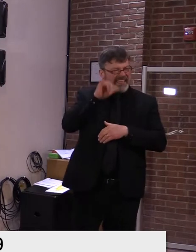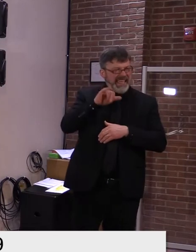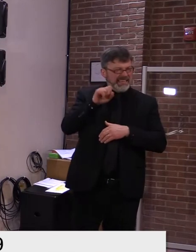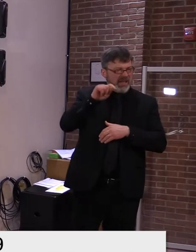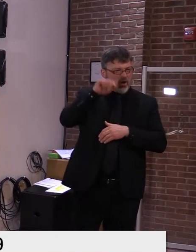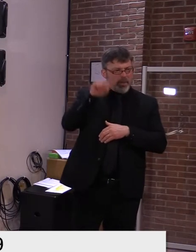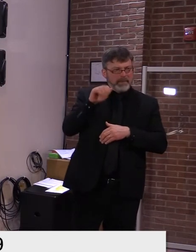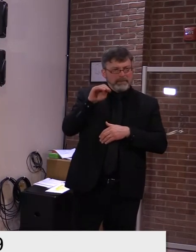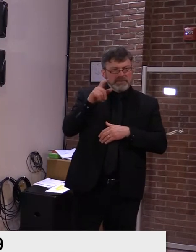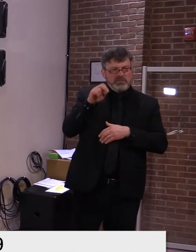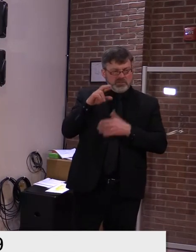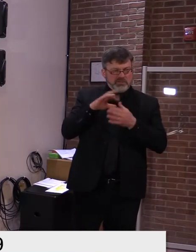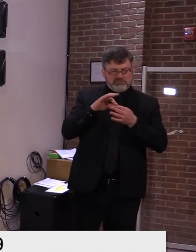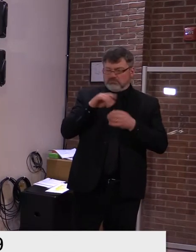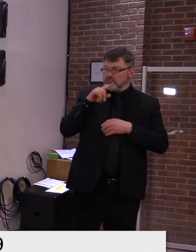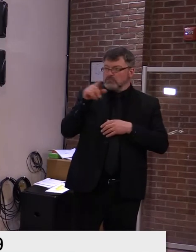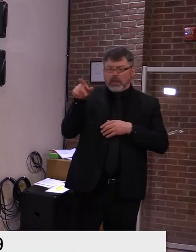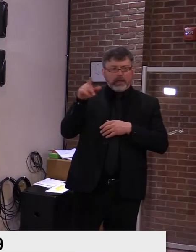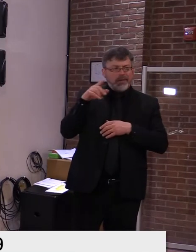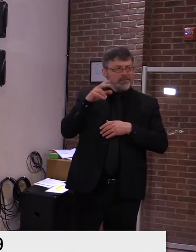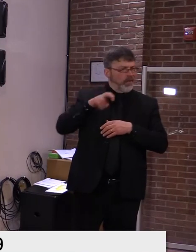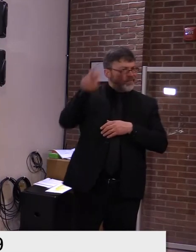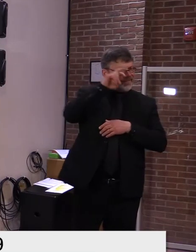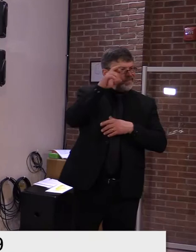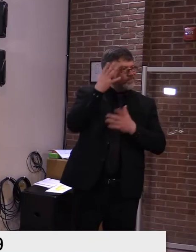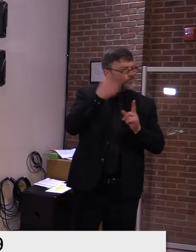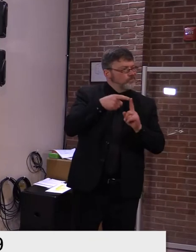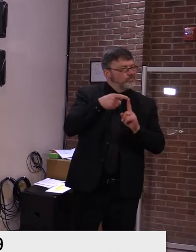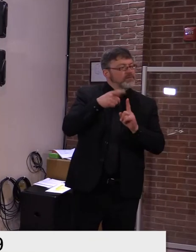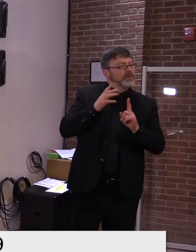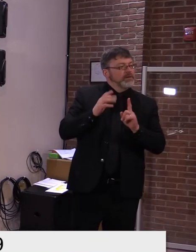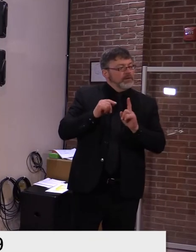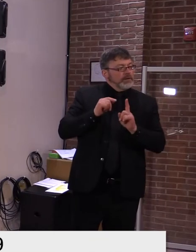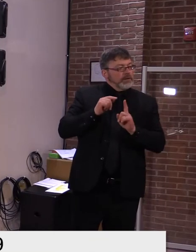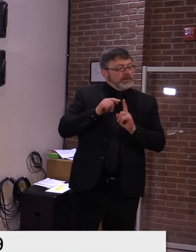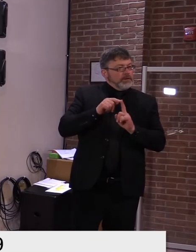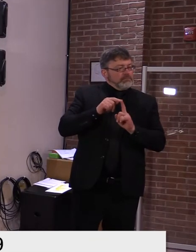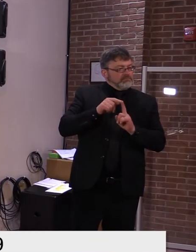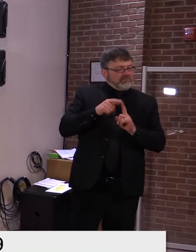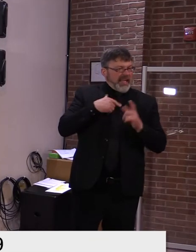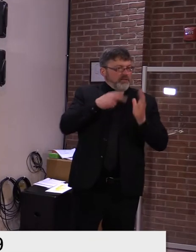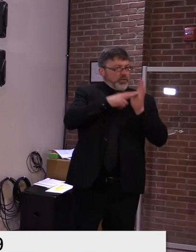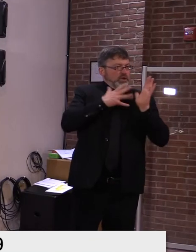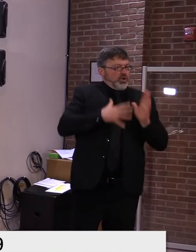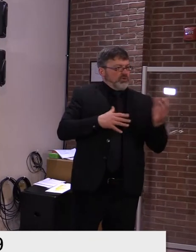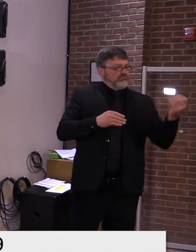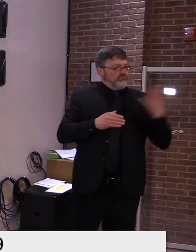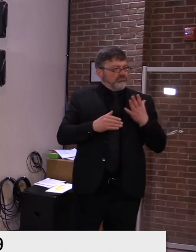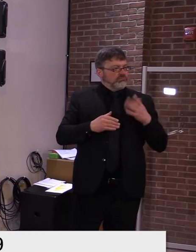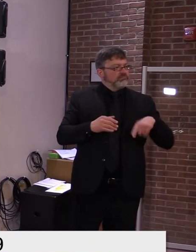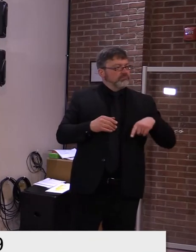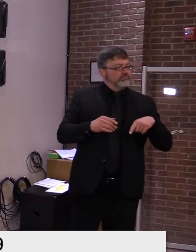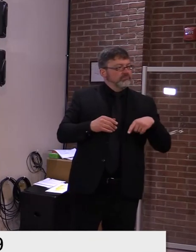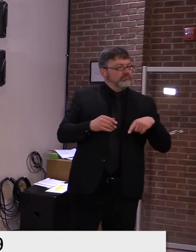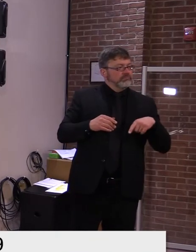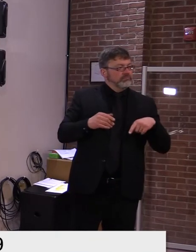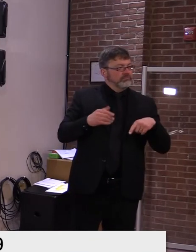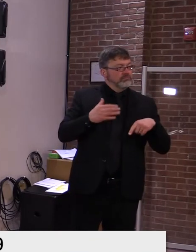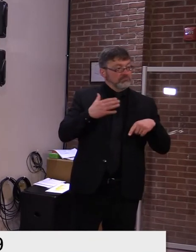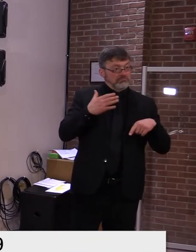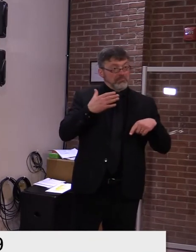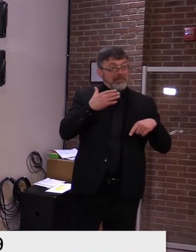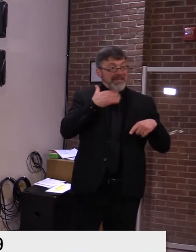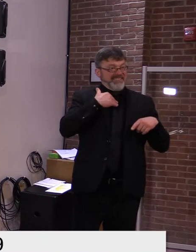this reader cited in Massachusetts, if only the parents are vaccinated, it's counted as a vaccinated household and travel is allowed.